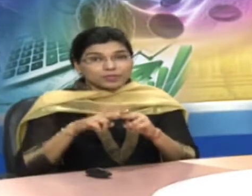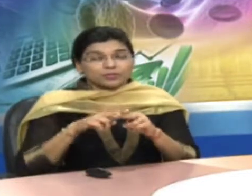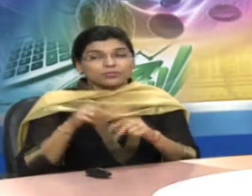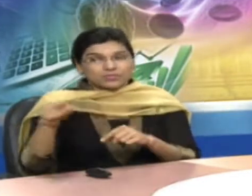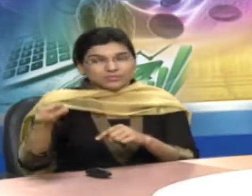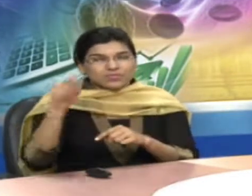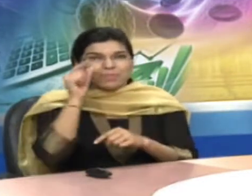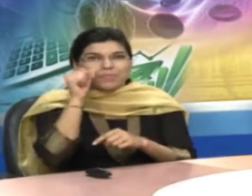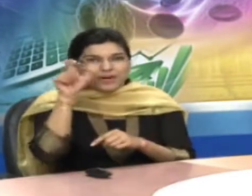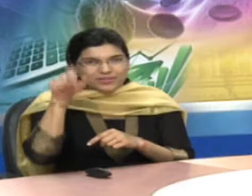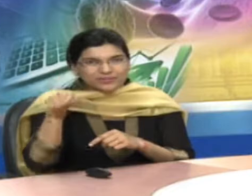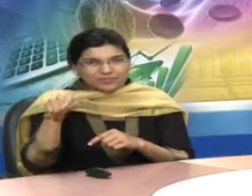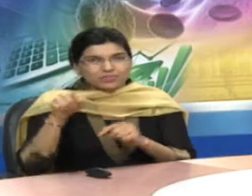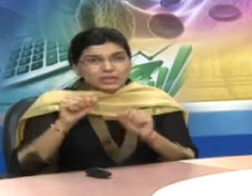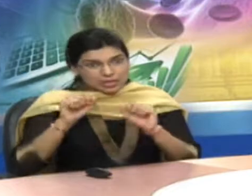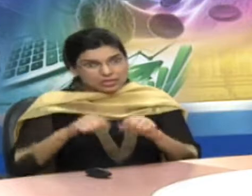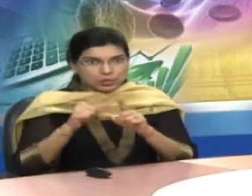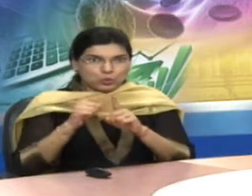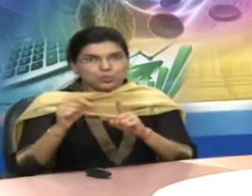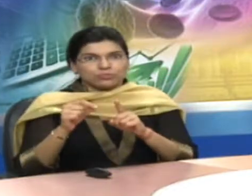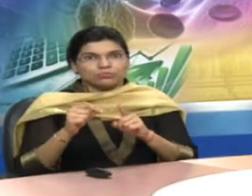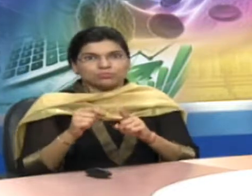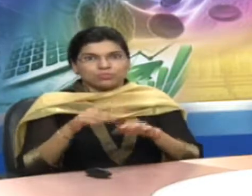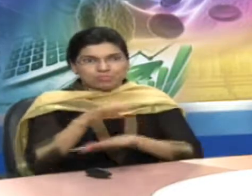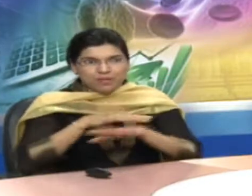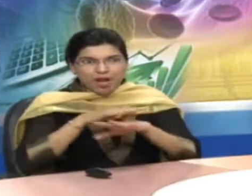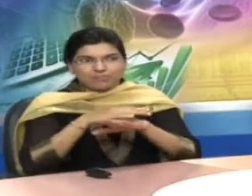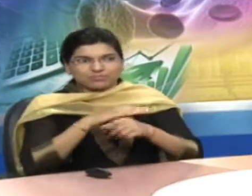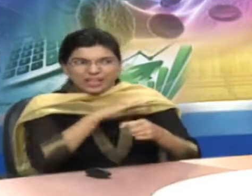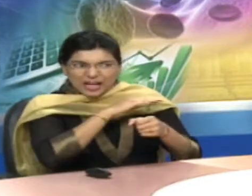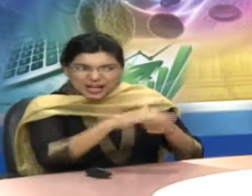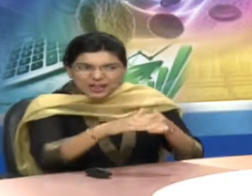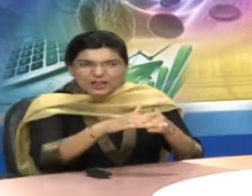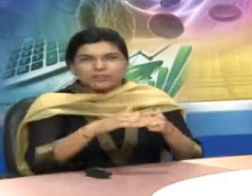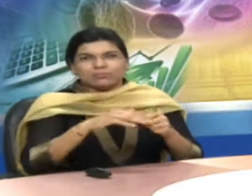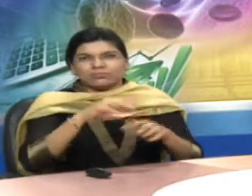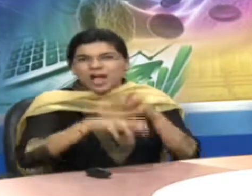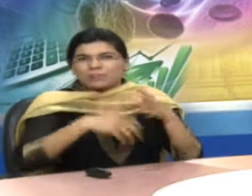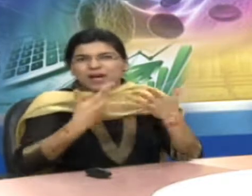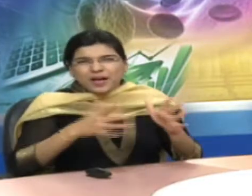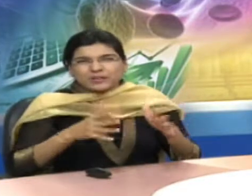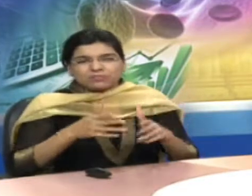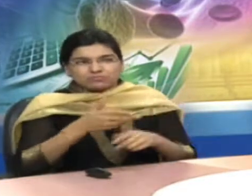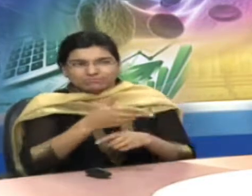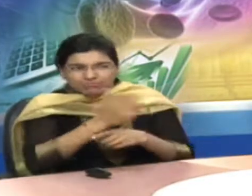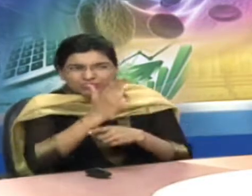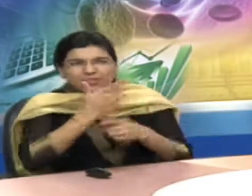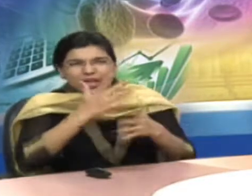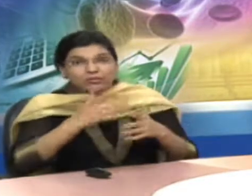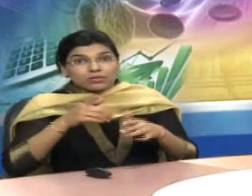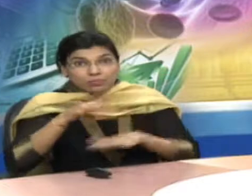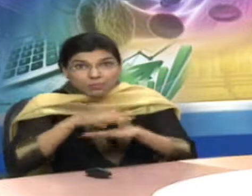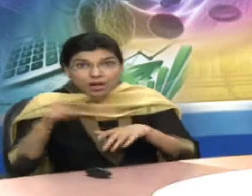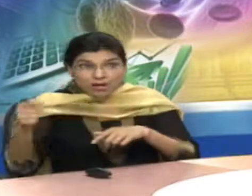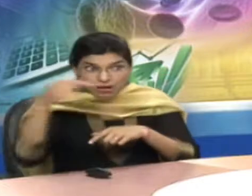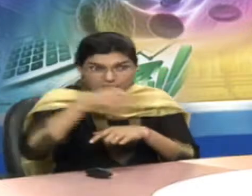they realize that he is a friend and don't get scared and run